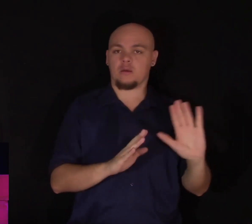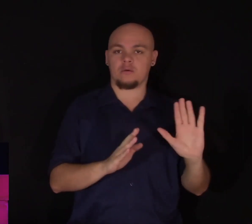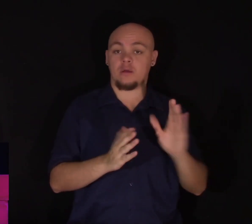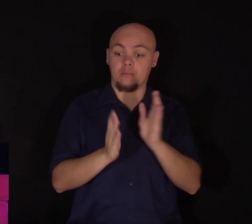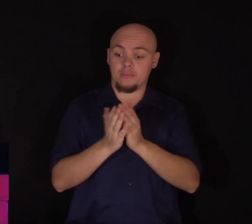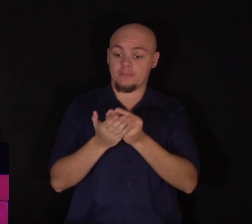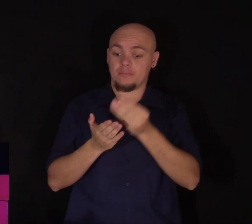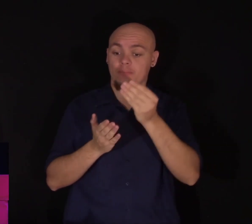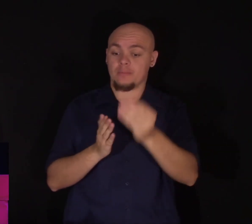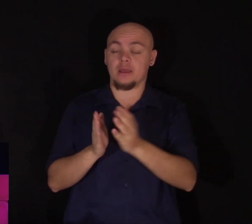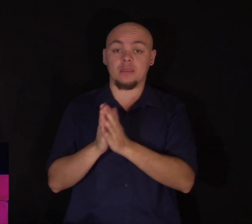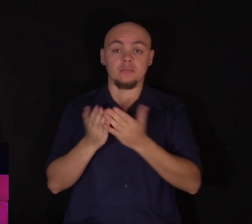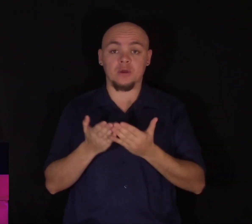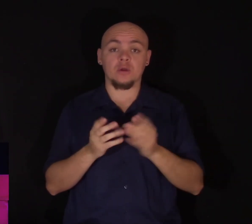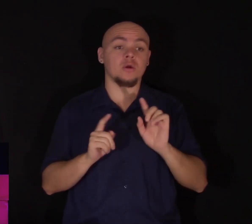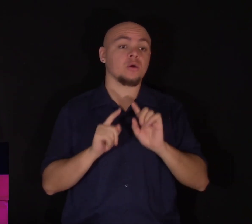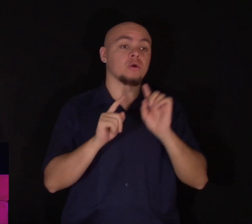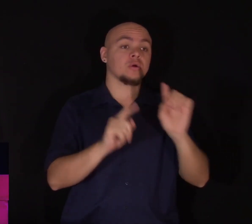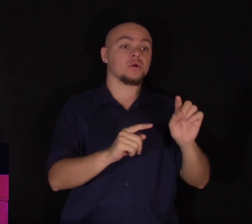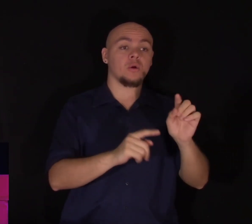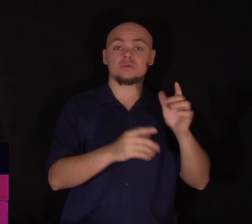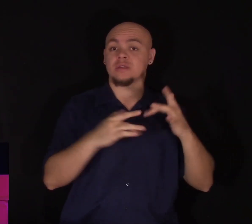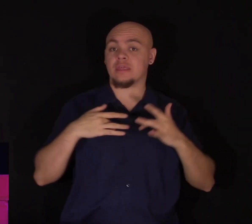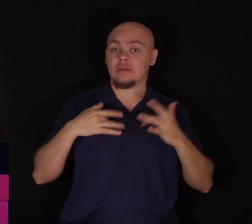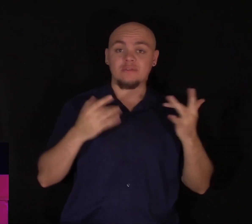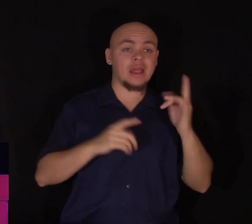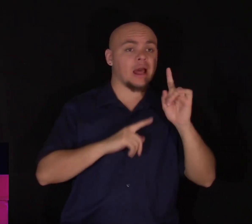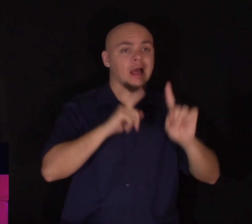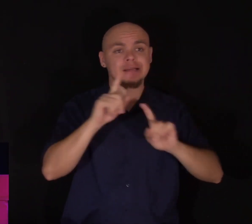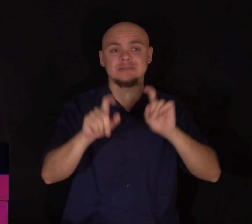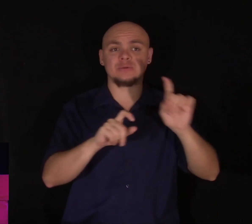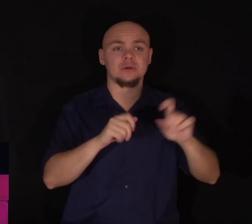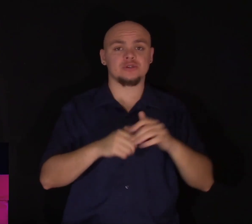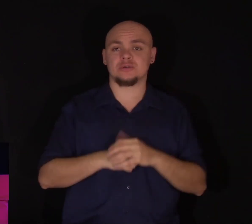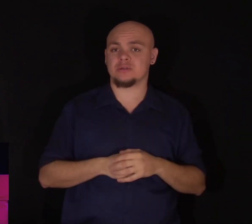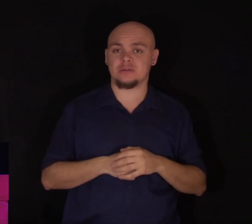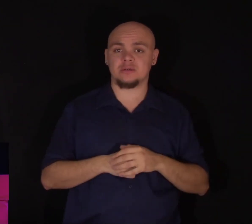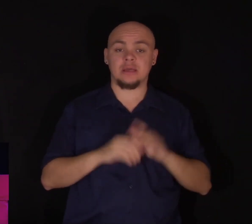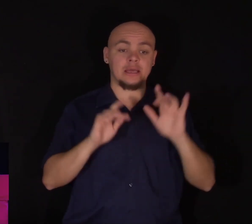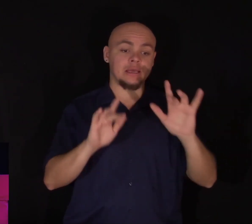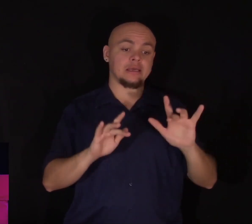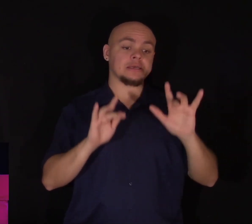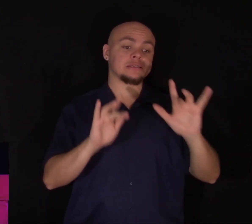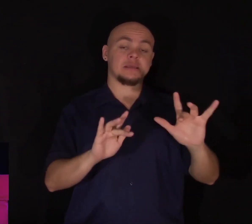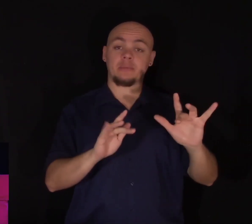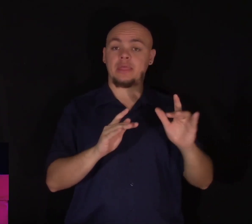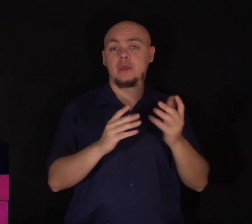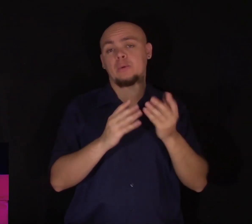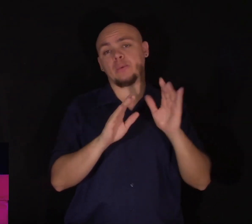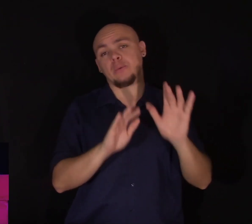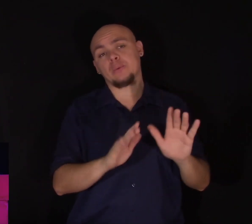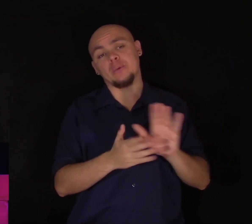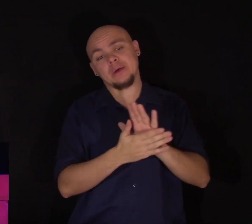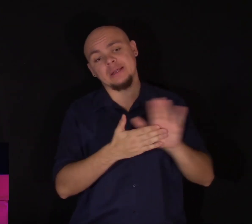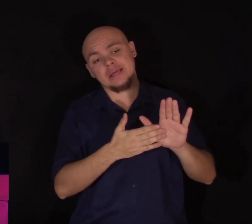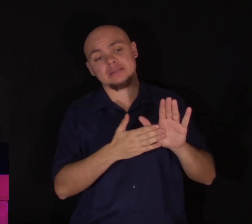event, diversify your social feeds, ask the questions. Sympathy is soothing, but it doesn't go far enough. Action